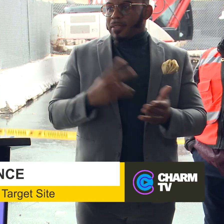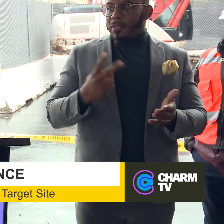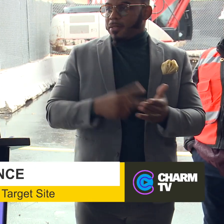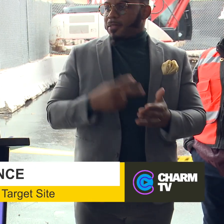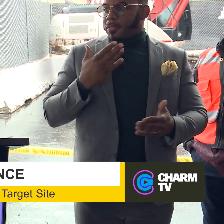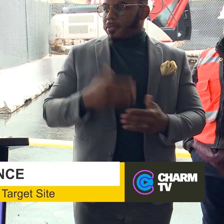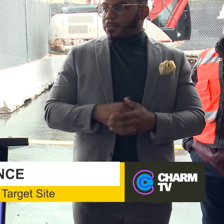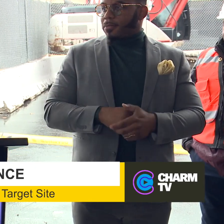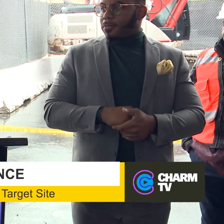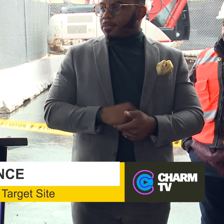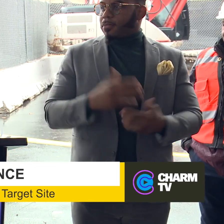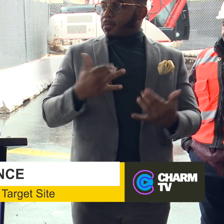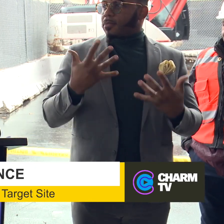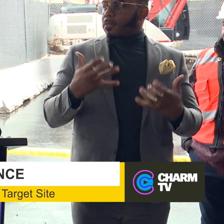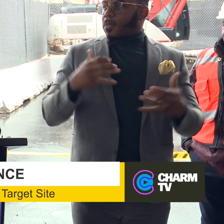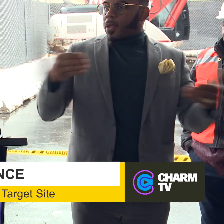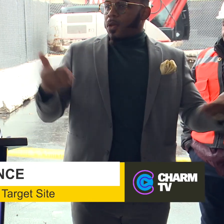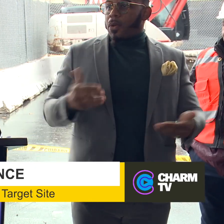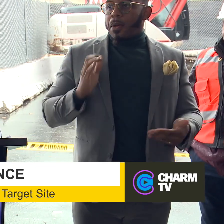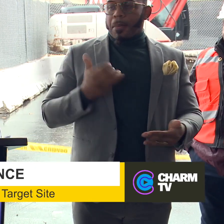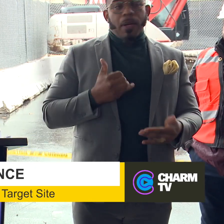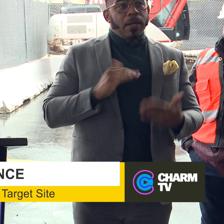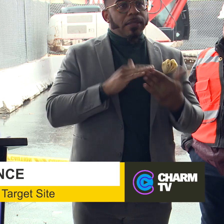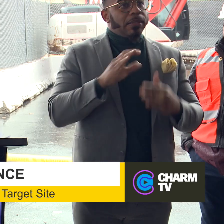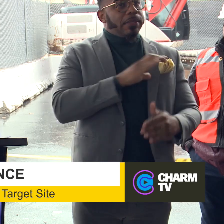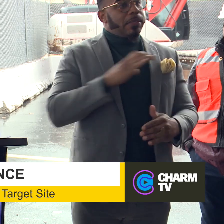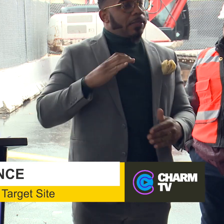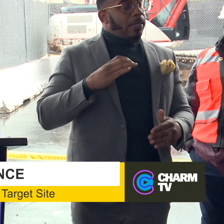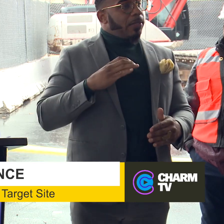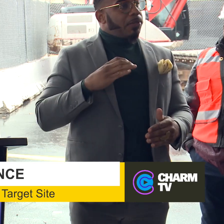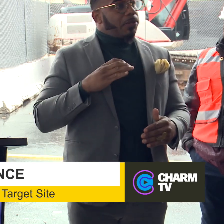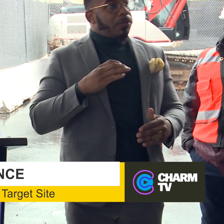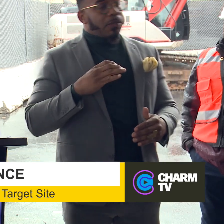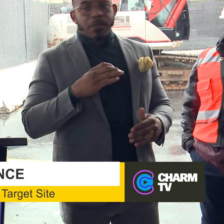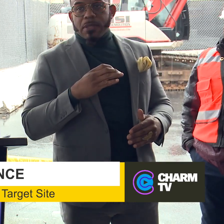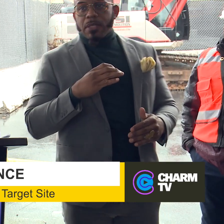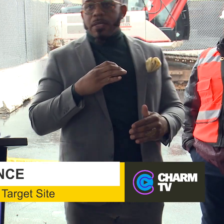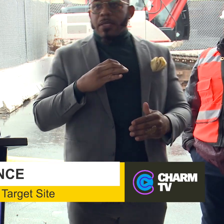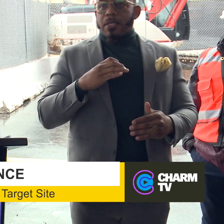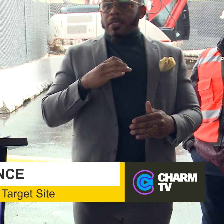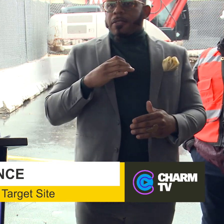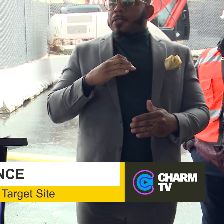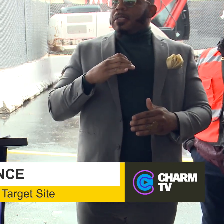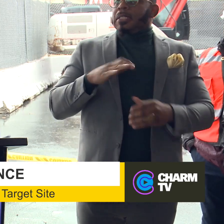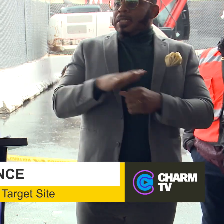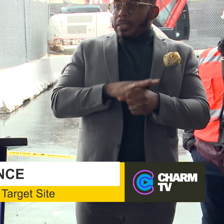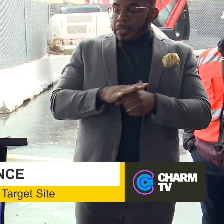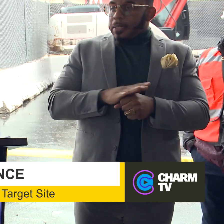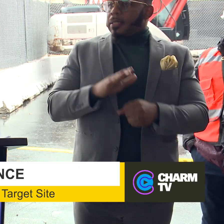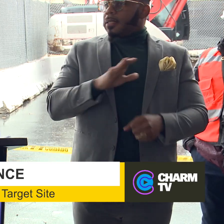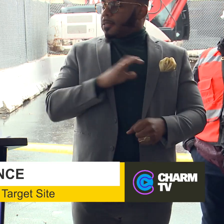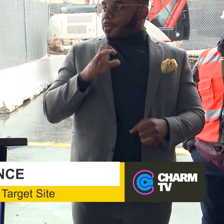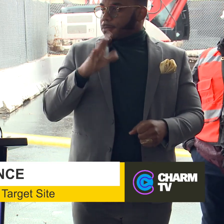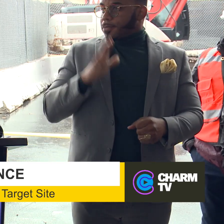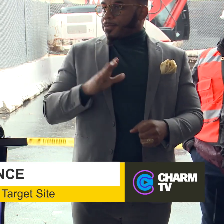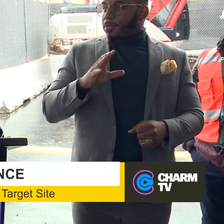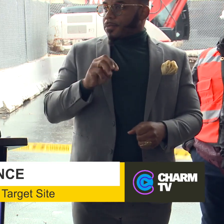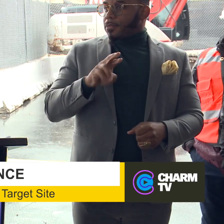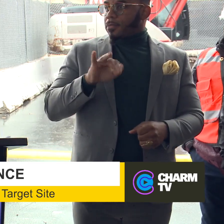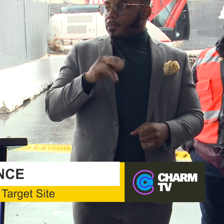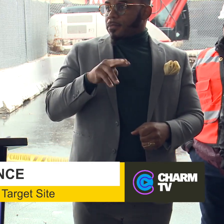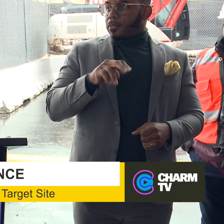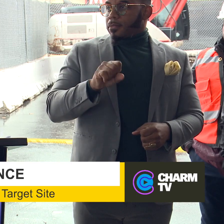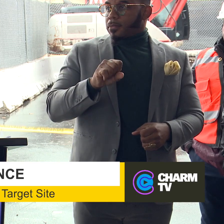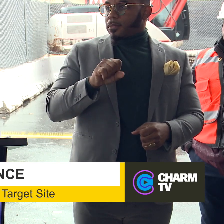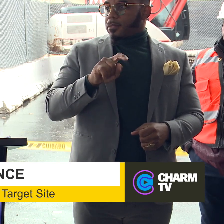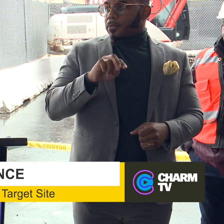twice. Now we want to welcome our City Council, our councilman, District Councilman, Mr.